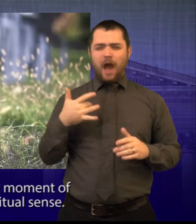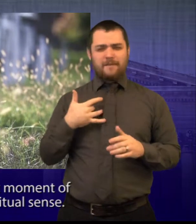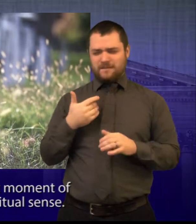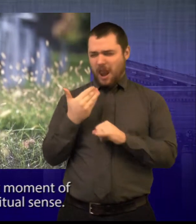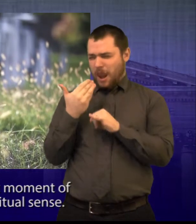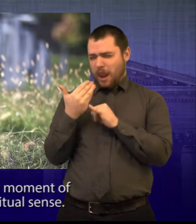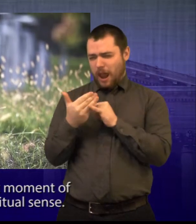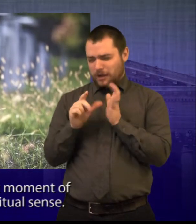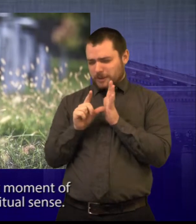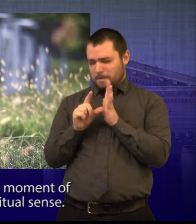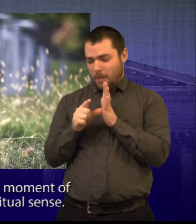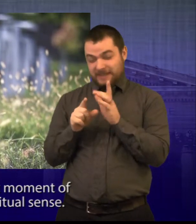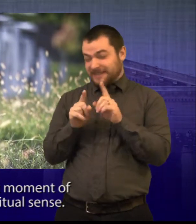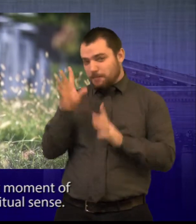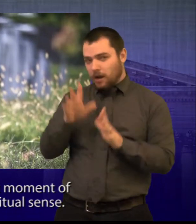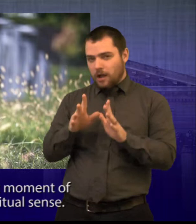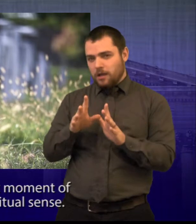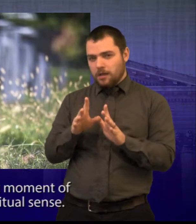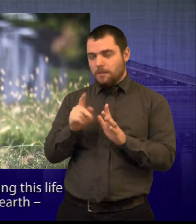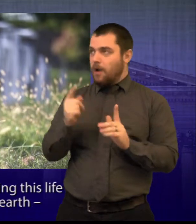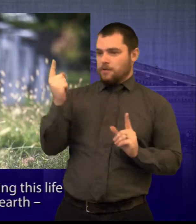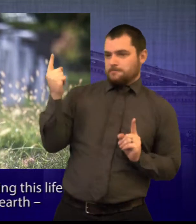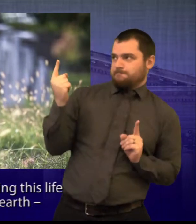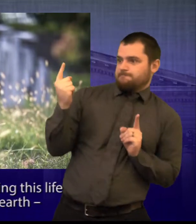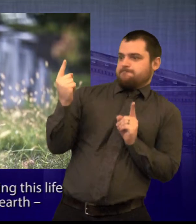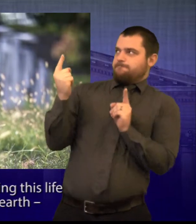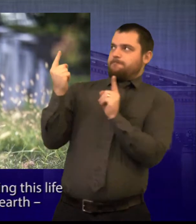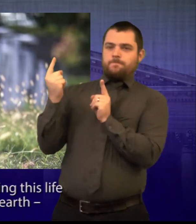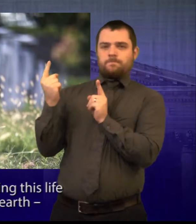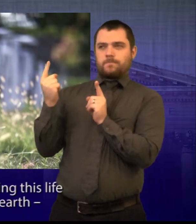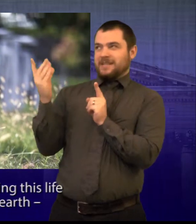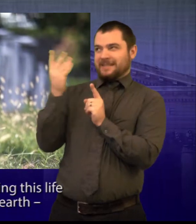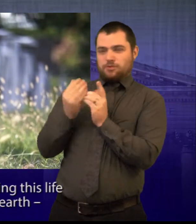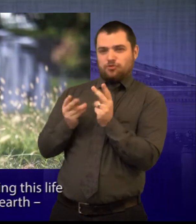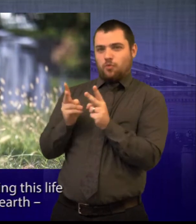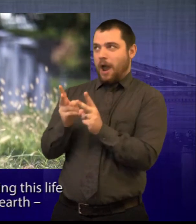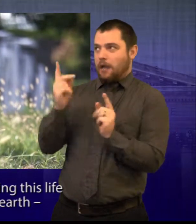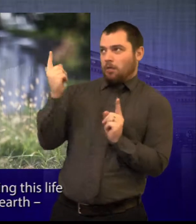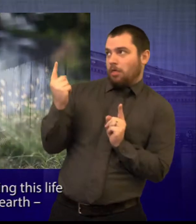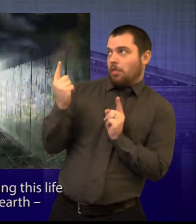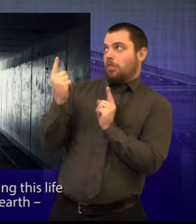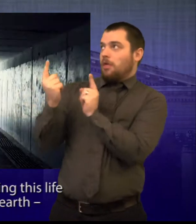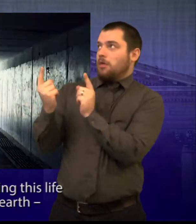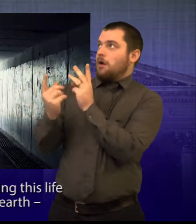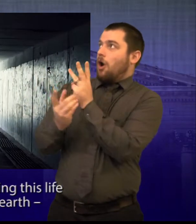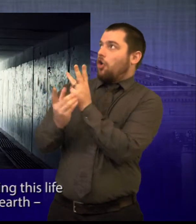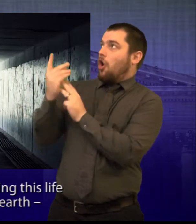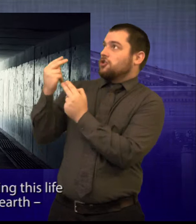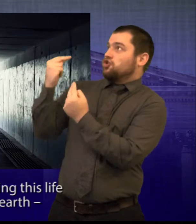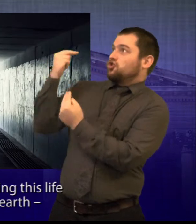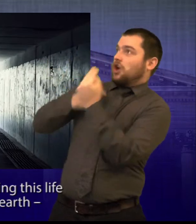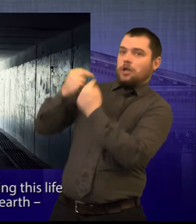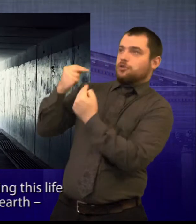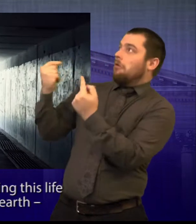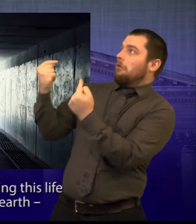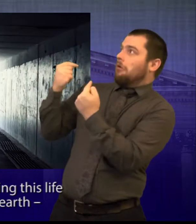will be like this, but in a spiritual sense. Many will find themselves leaving this life to face the